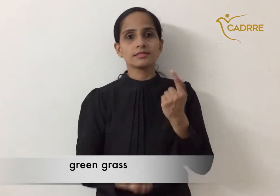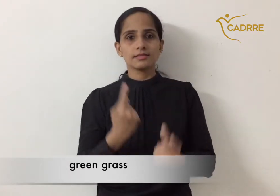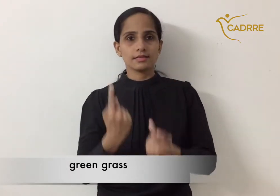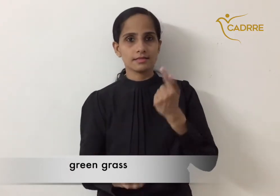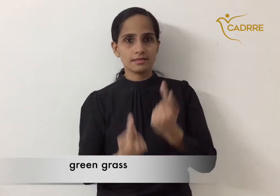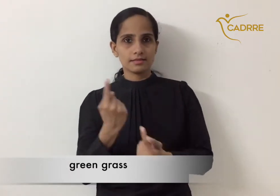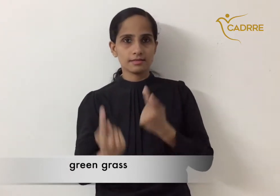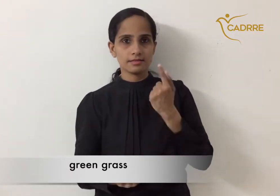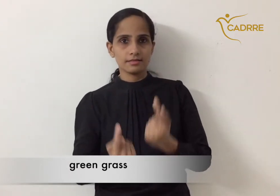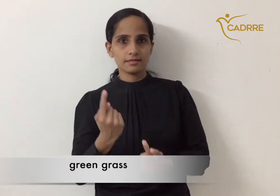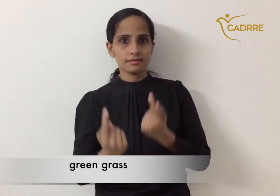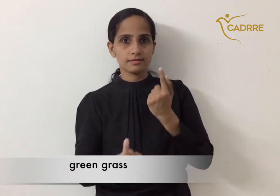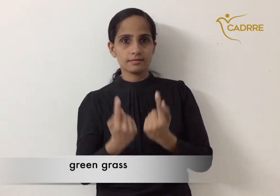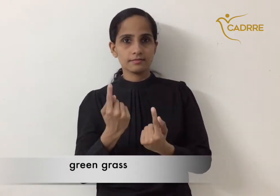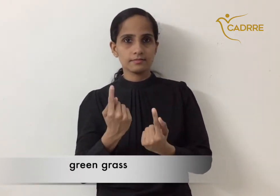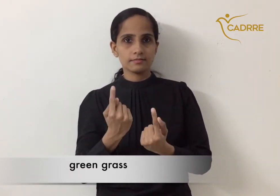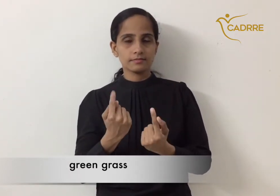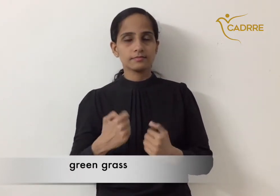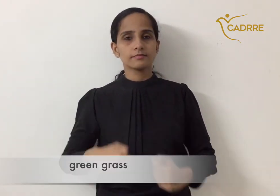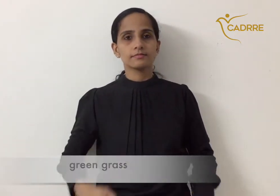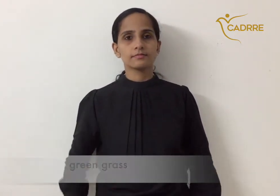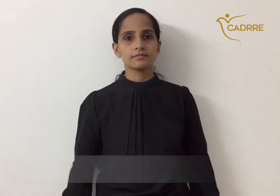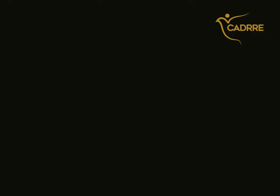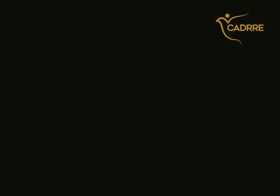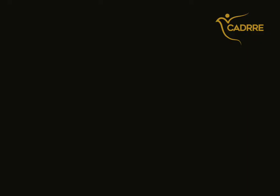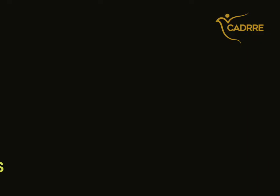Green, grass.